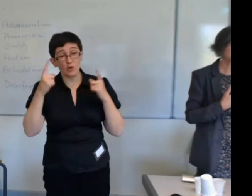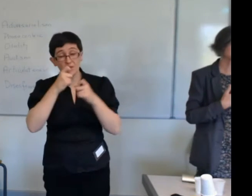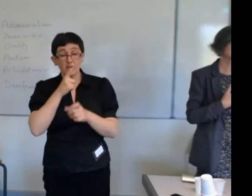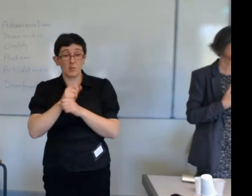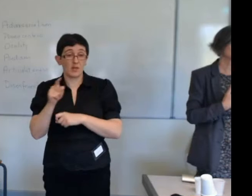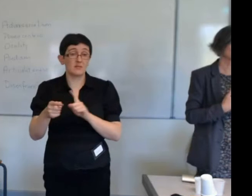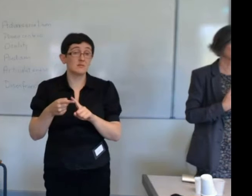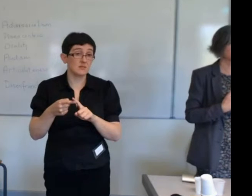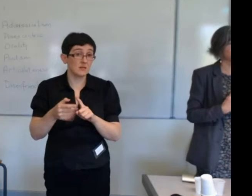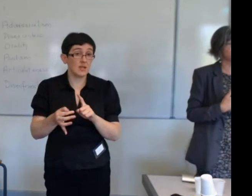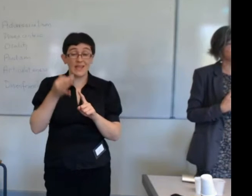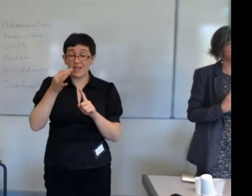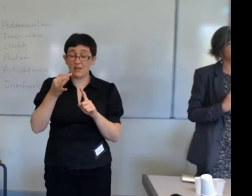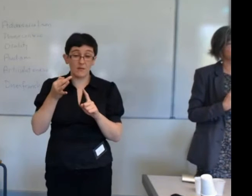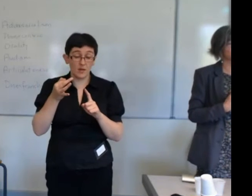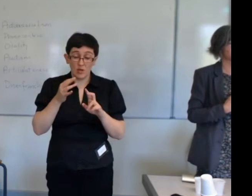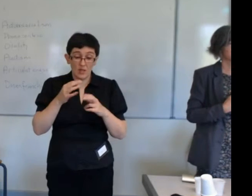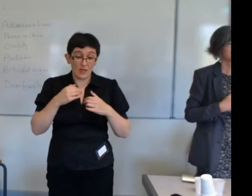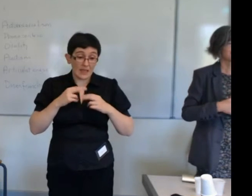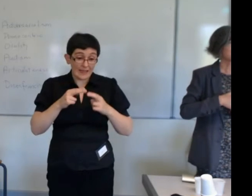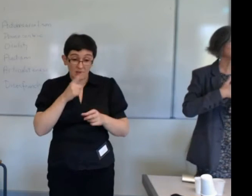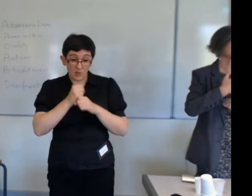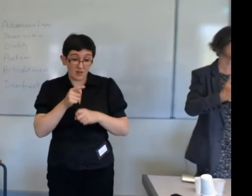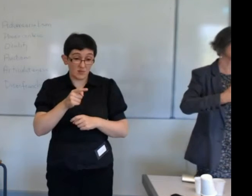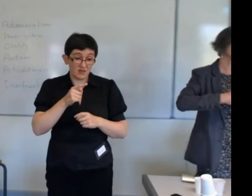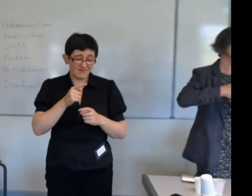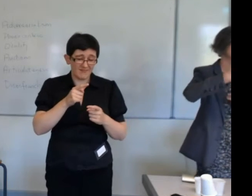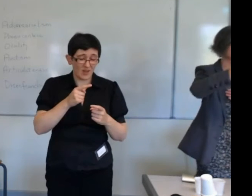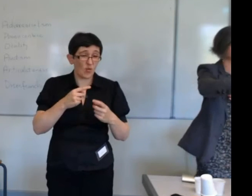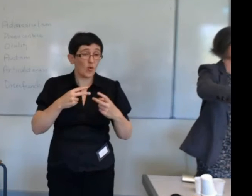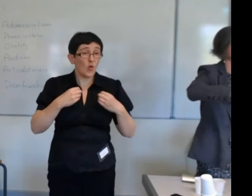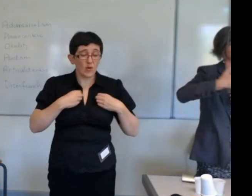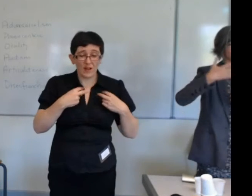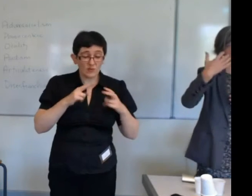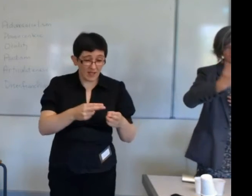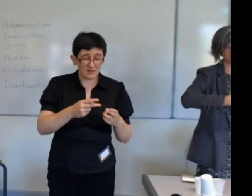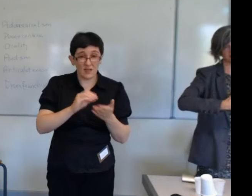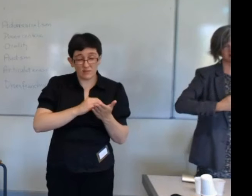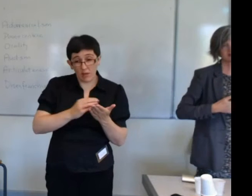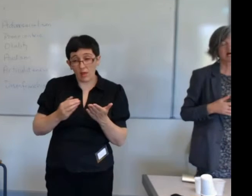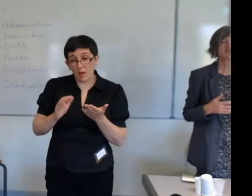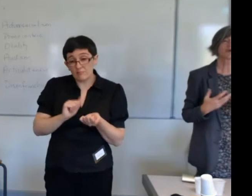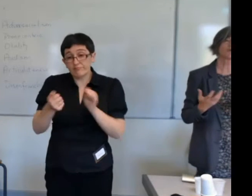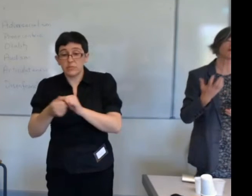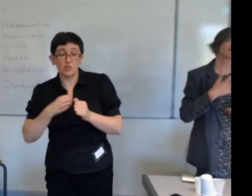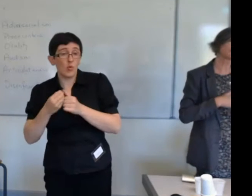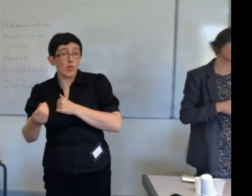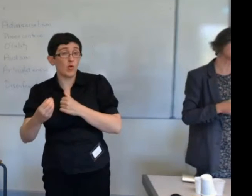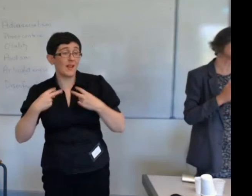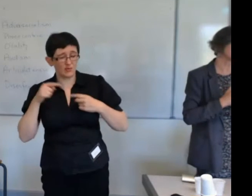can't talk about something in your mother tongue, it must be just yet another kind of barrier. So we tried to find a